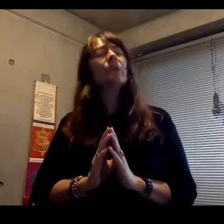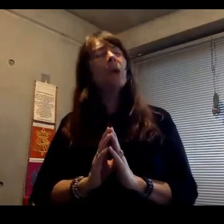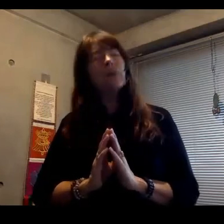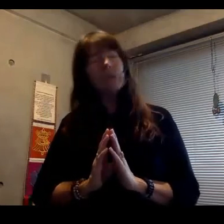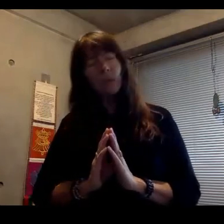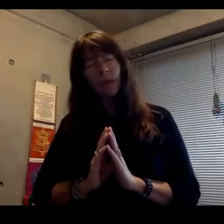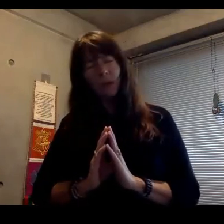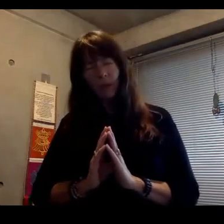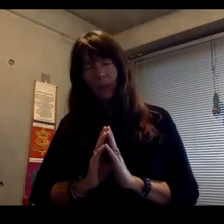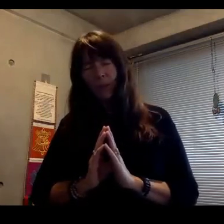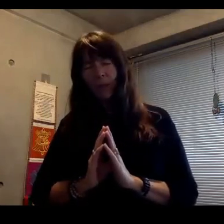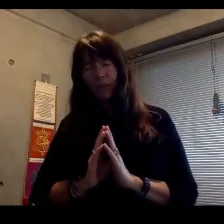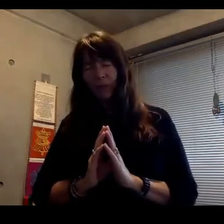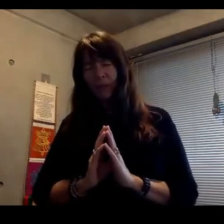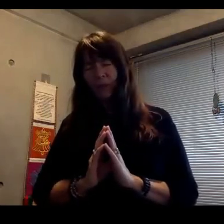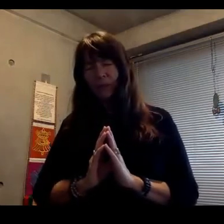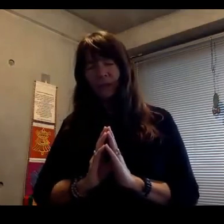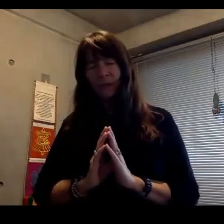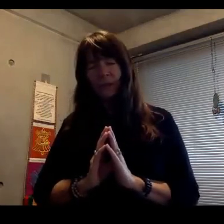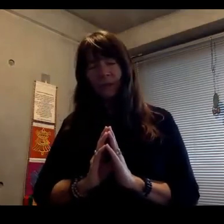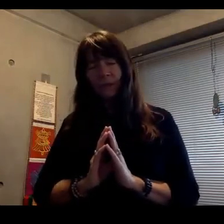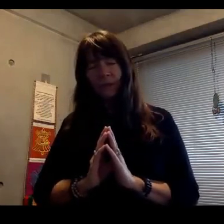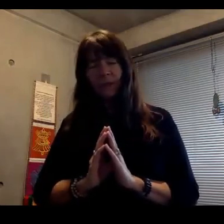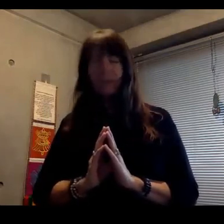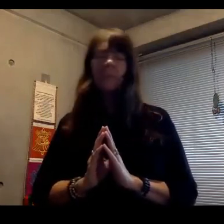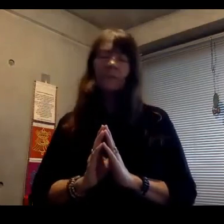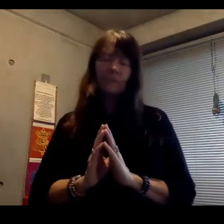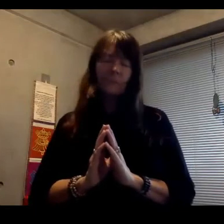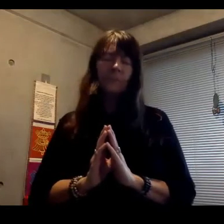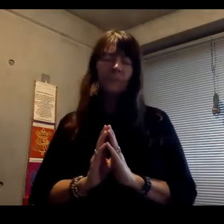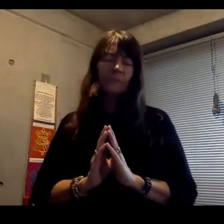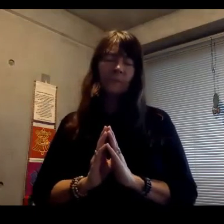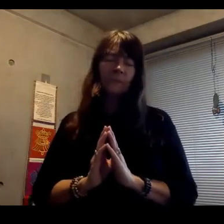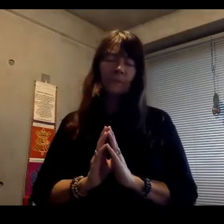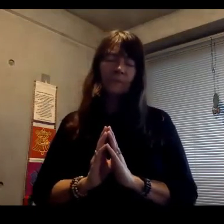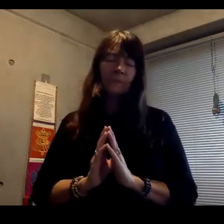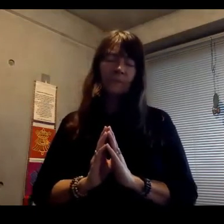and perhaps they will not all apply to you. Okay. Yeah.